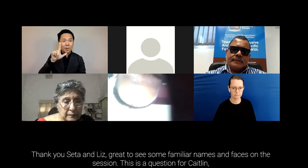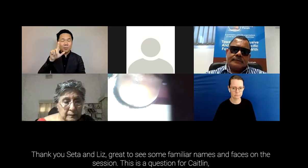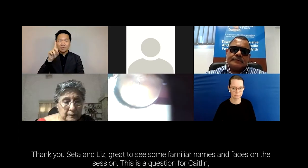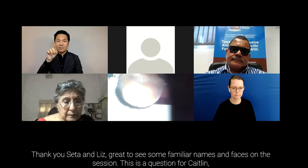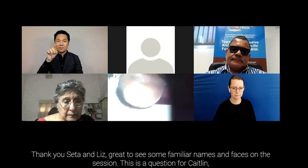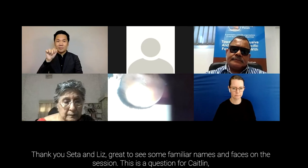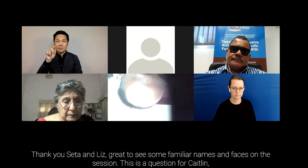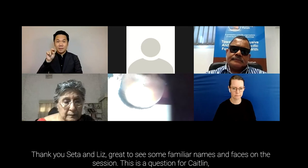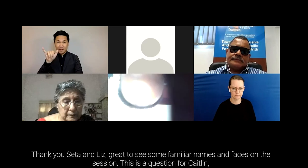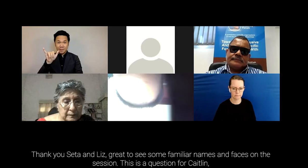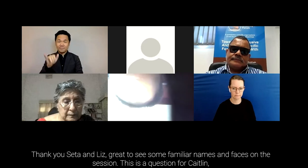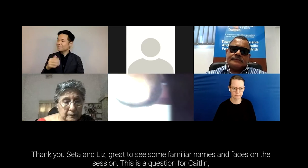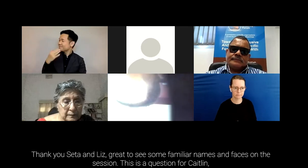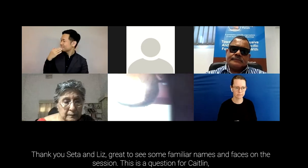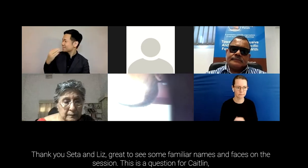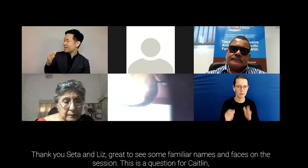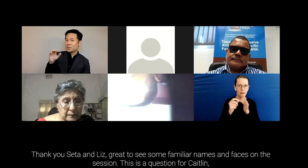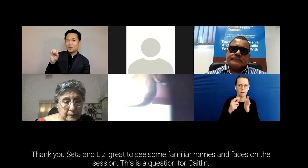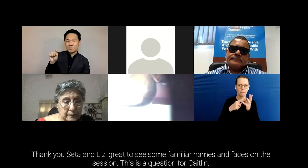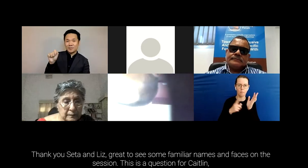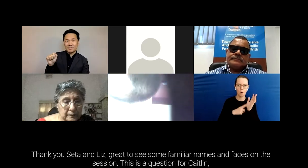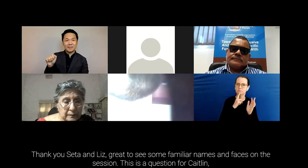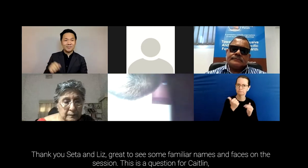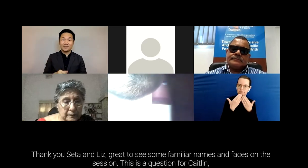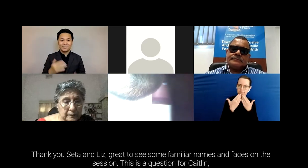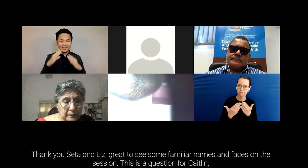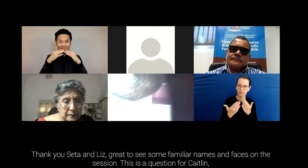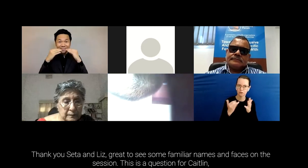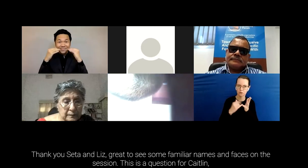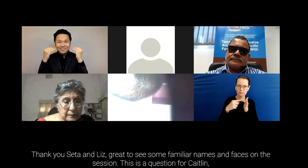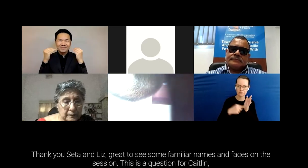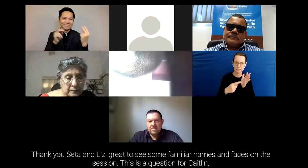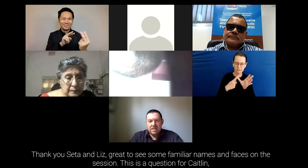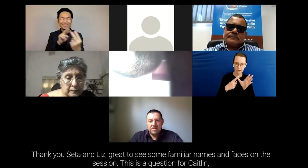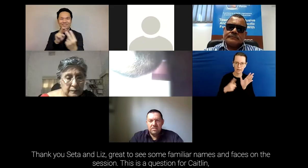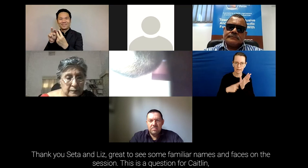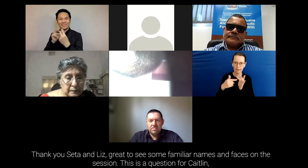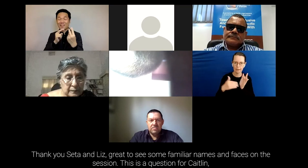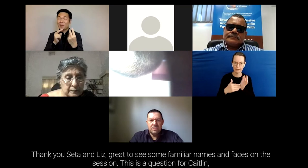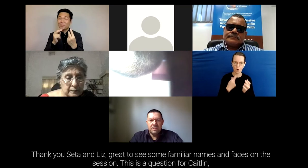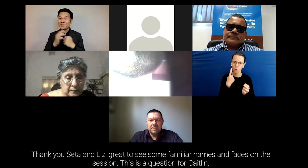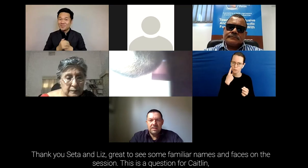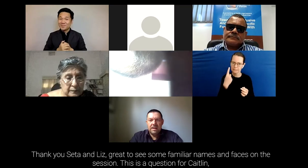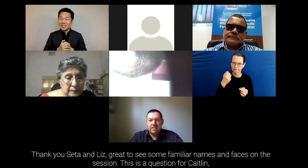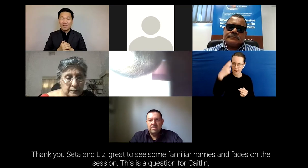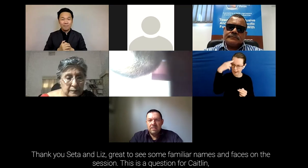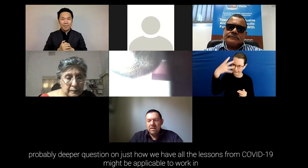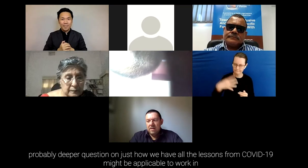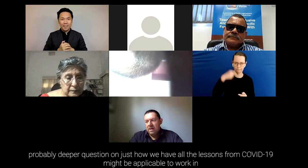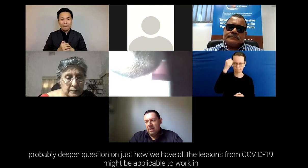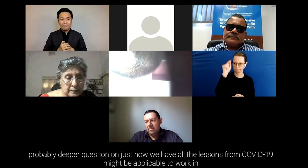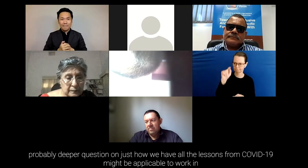Thank you, Seta and Liz, and lovely to see lots of familiar names and faces on the session. Look, it was a question to